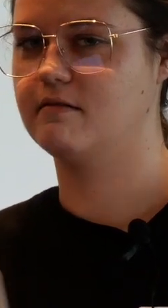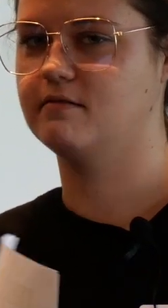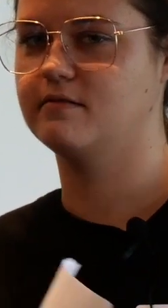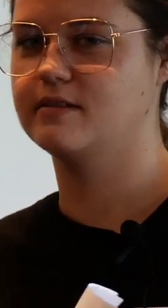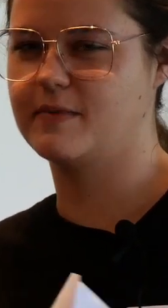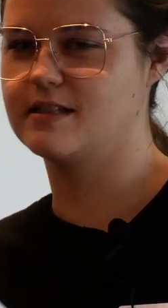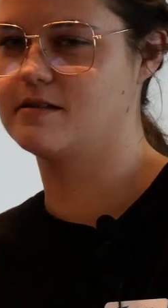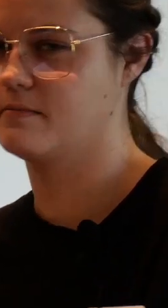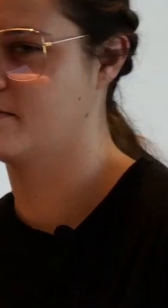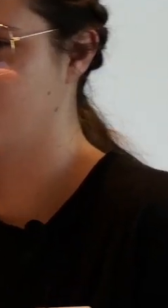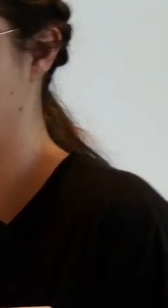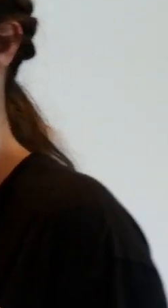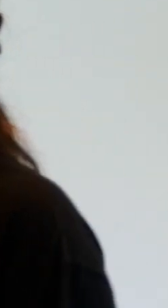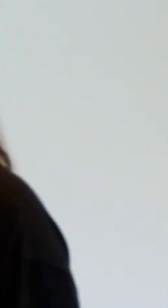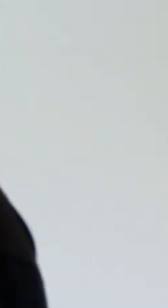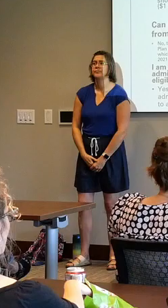apply. Does that make sense?